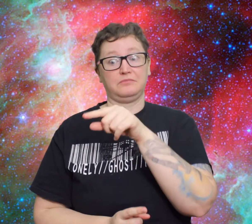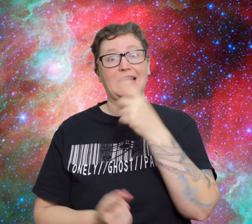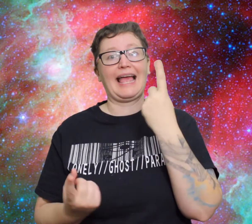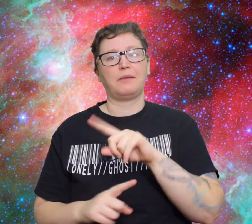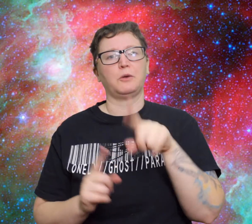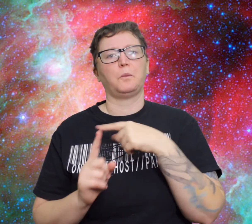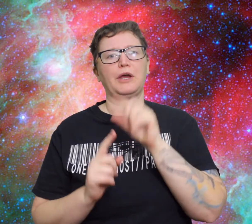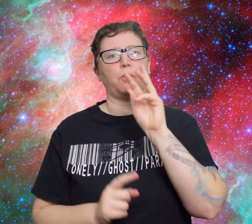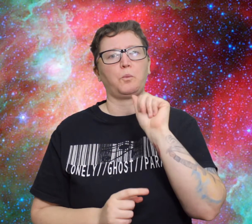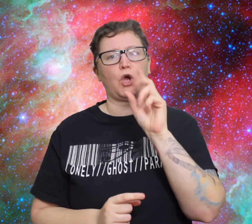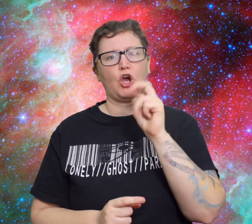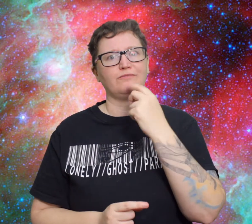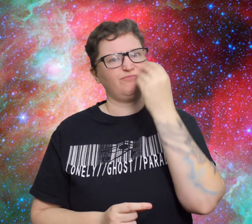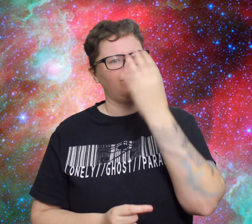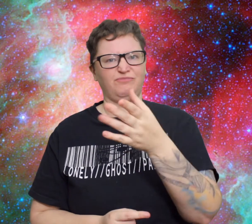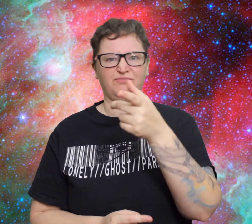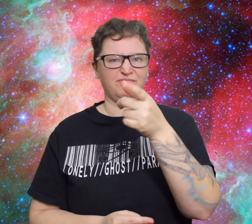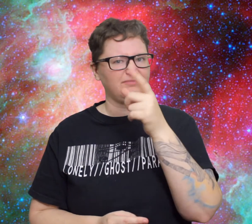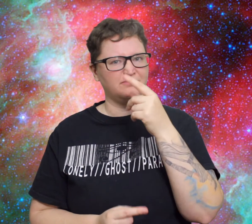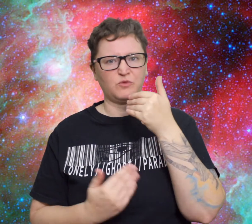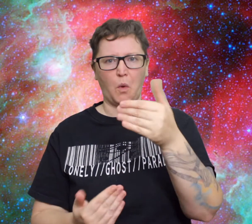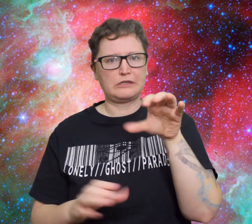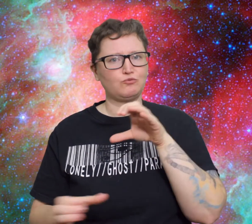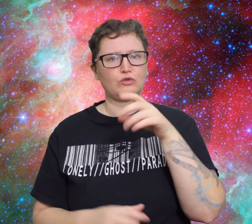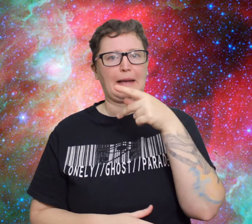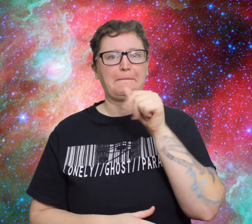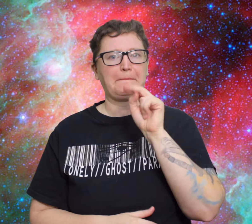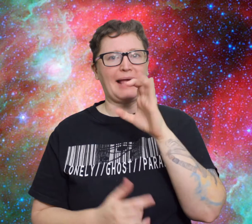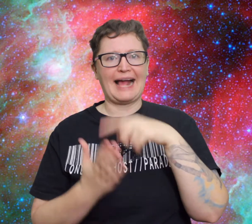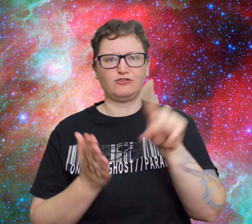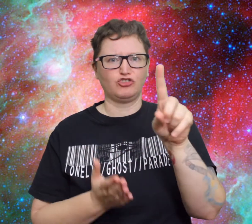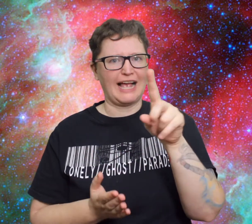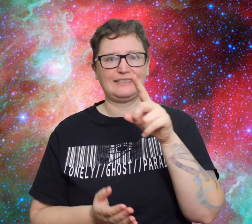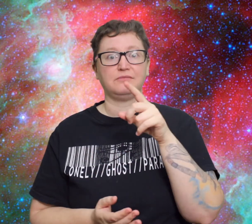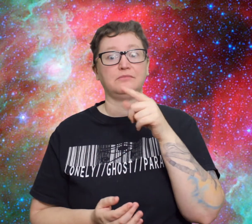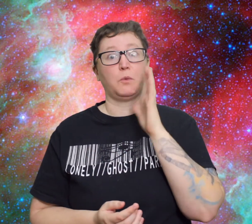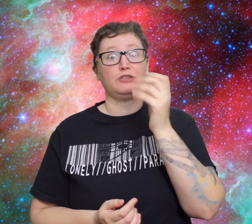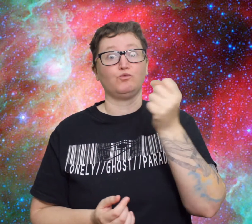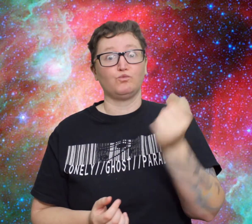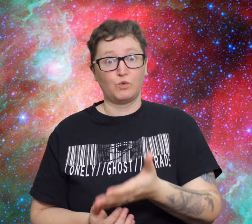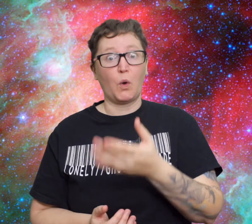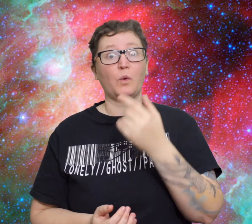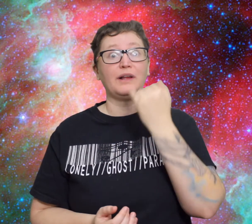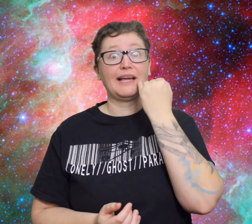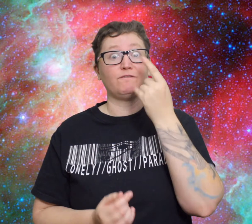going to hit panic. And so when the warden informs you that you're going to do a panic check, you have